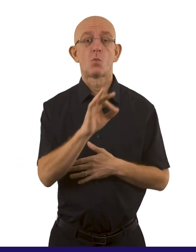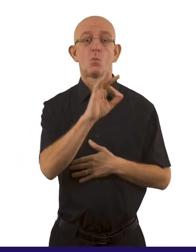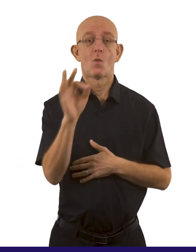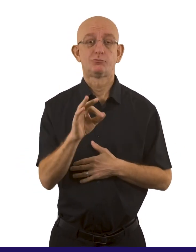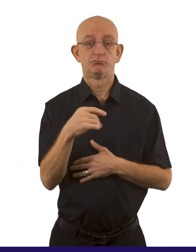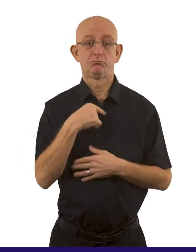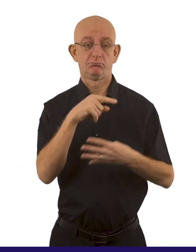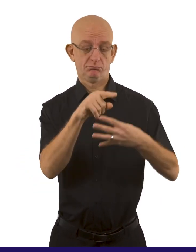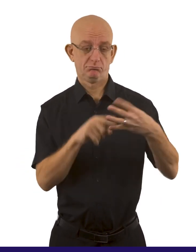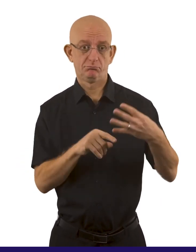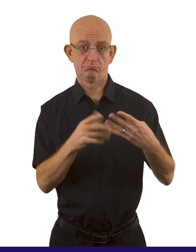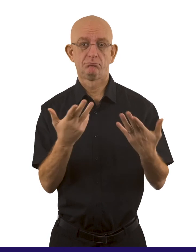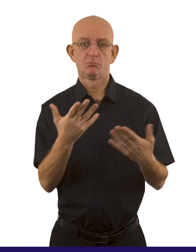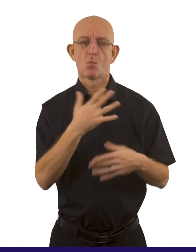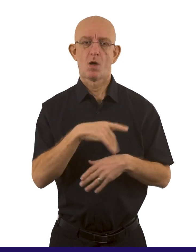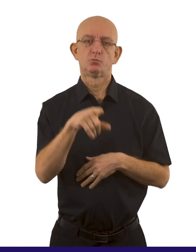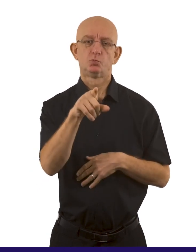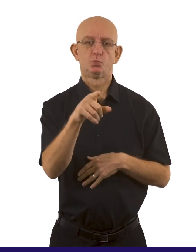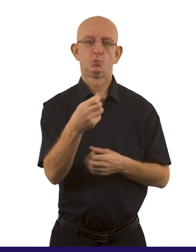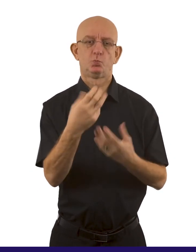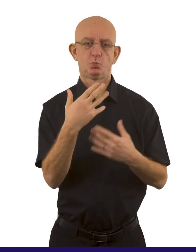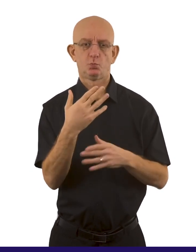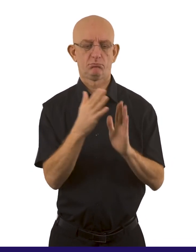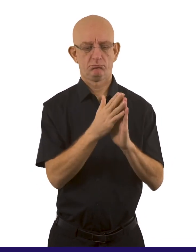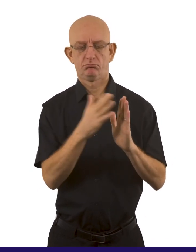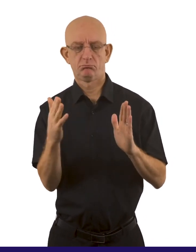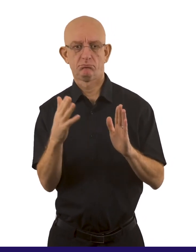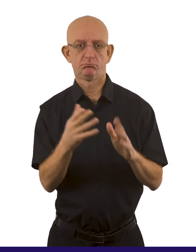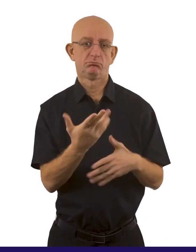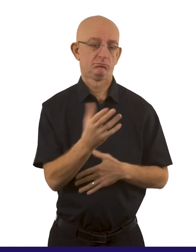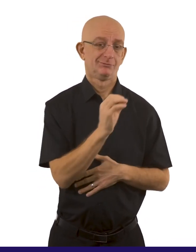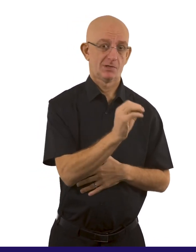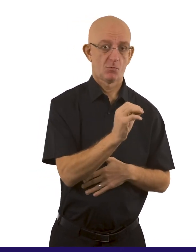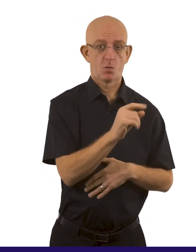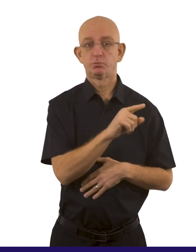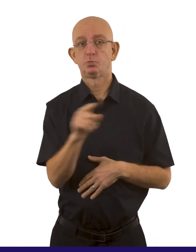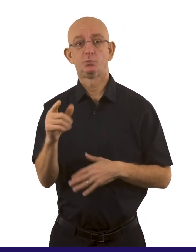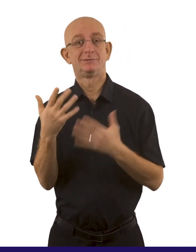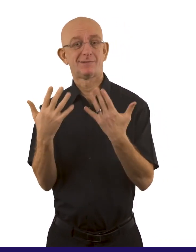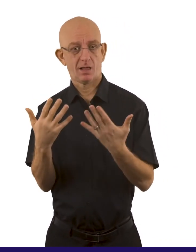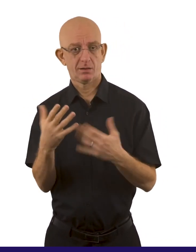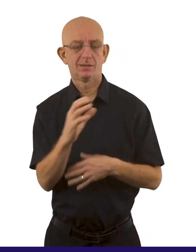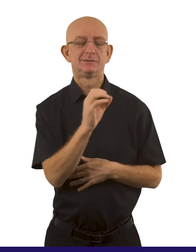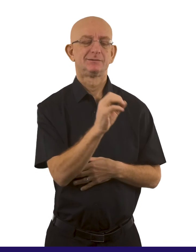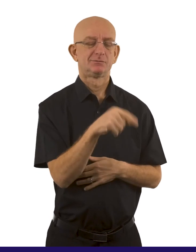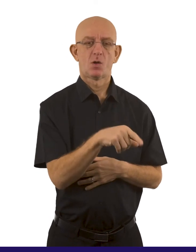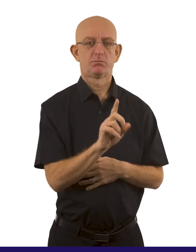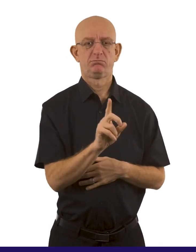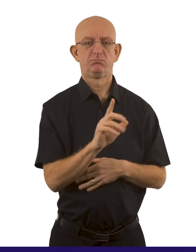For each of these questions, I'd like you to give an answer on a scale from 0 to 10, where 0 is not